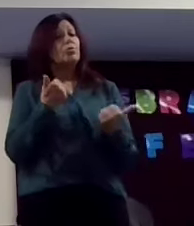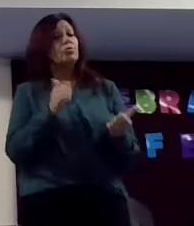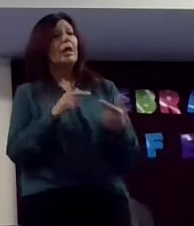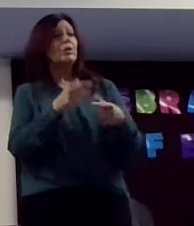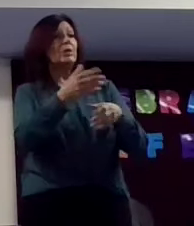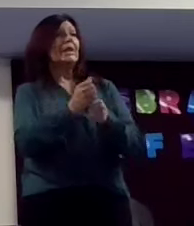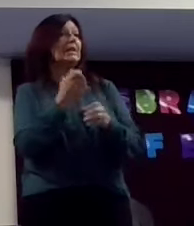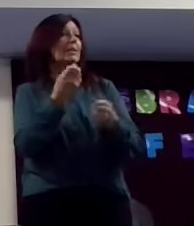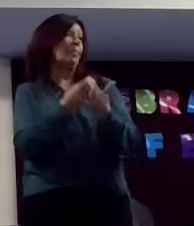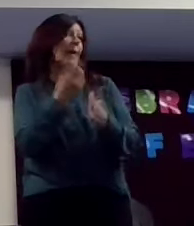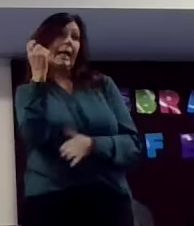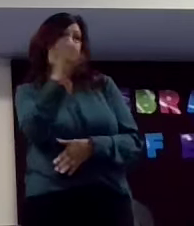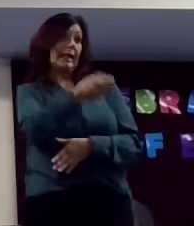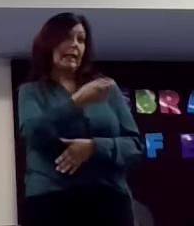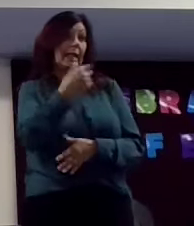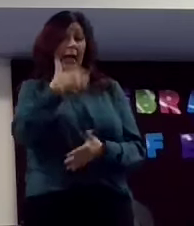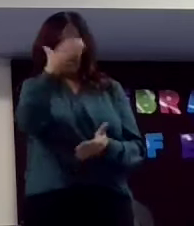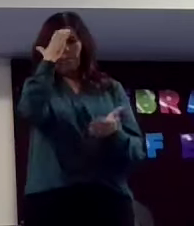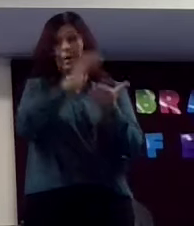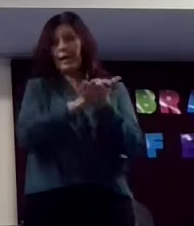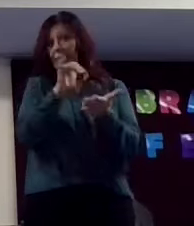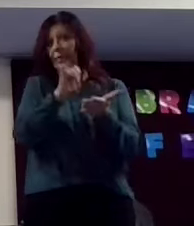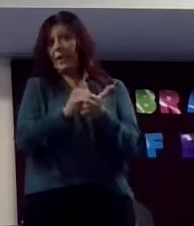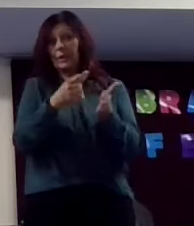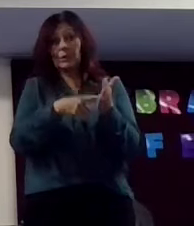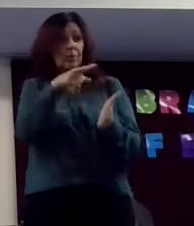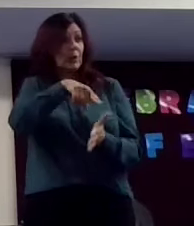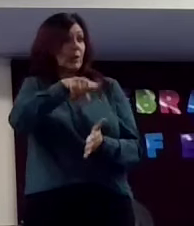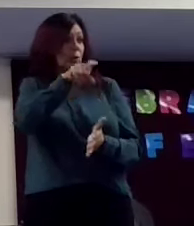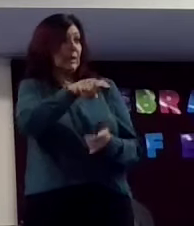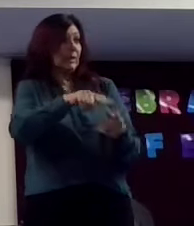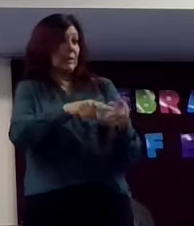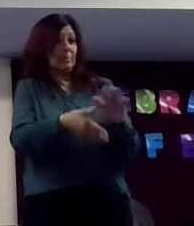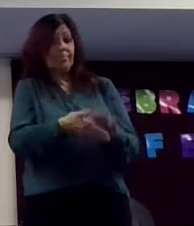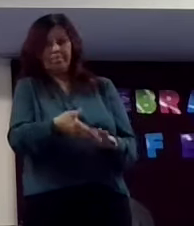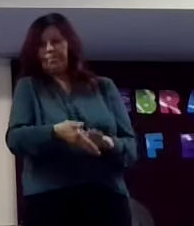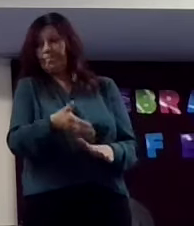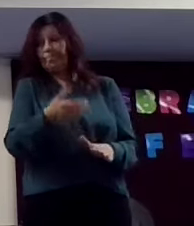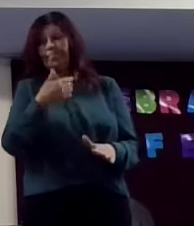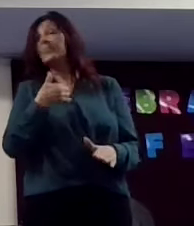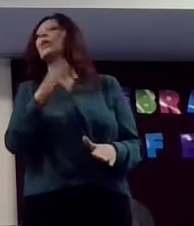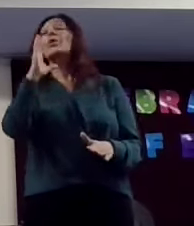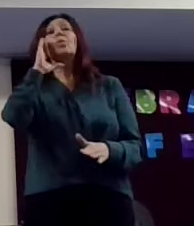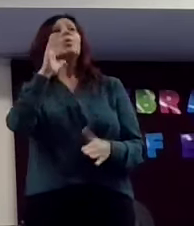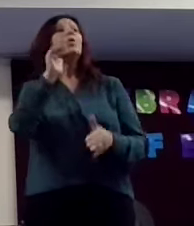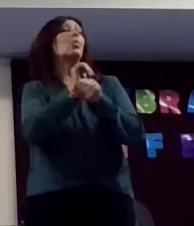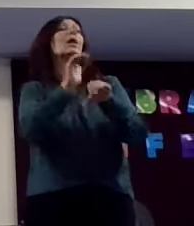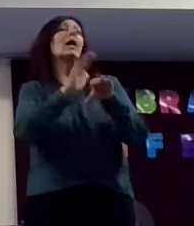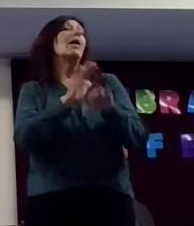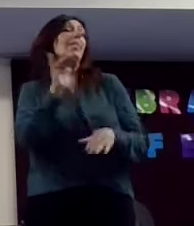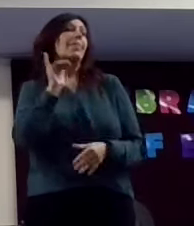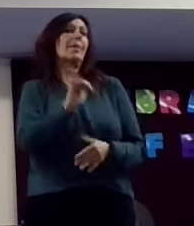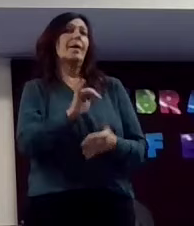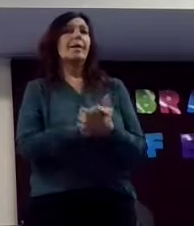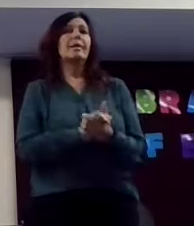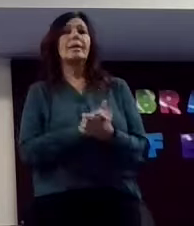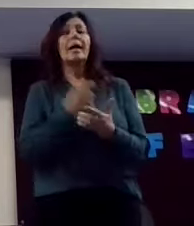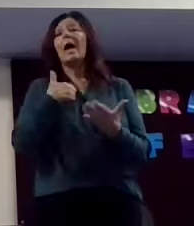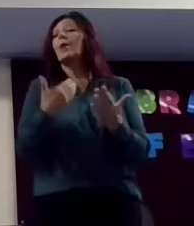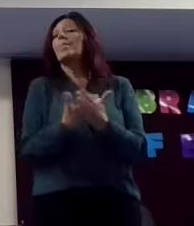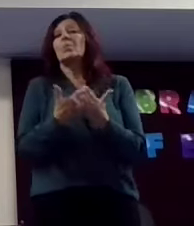to get you a grant because I believe that's what you guys need to keep running. So I absolutely would work on that.